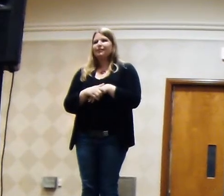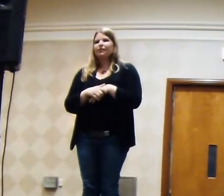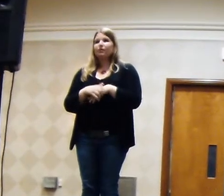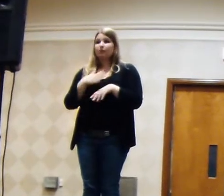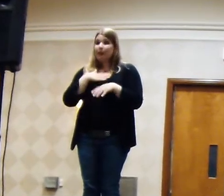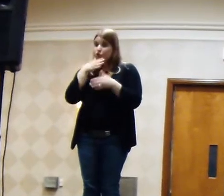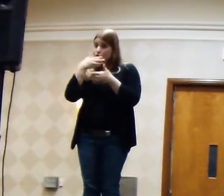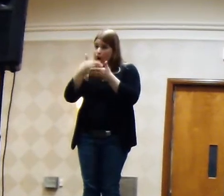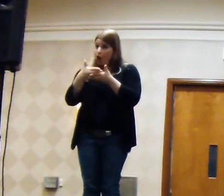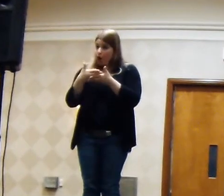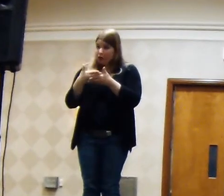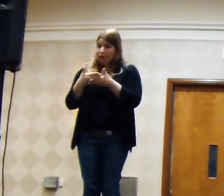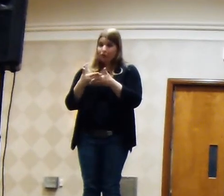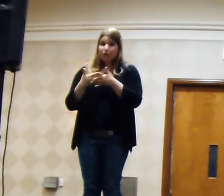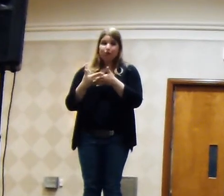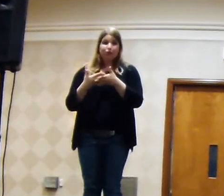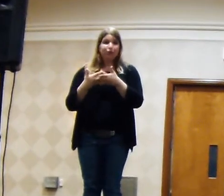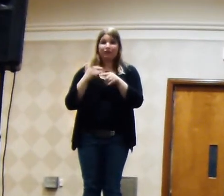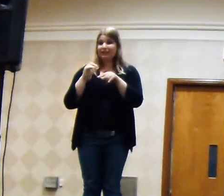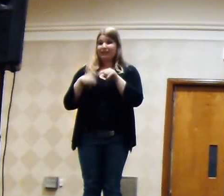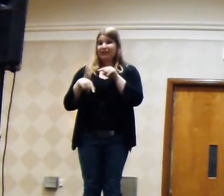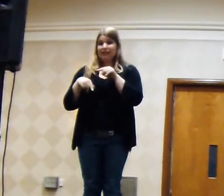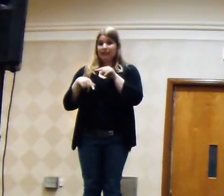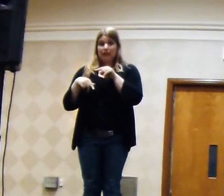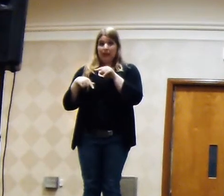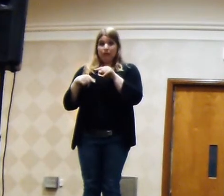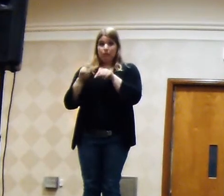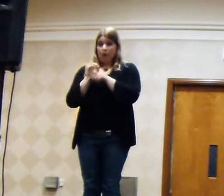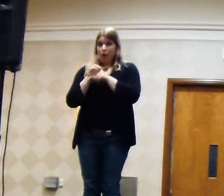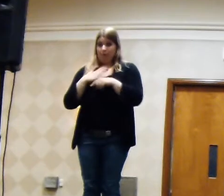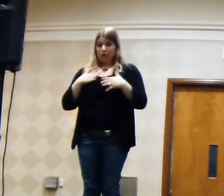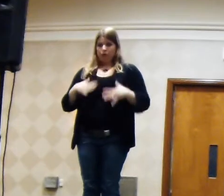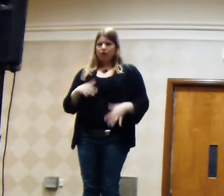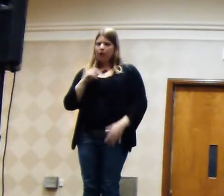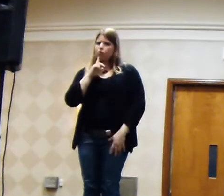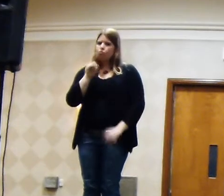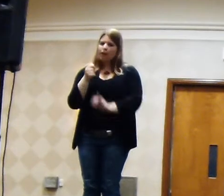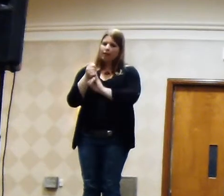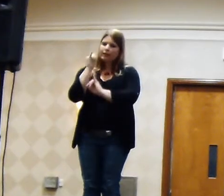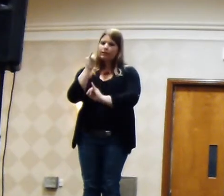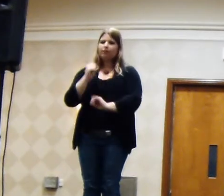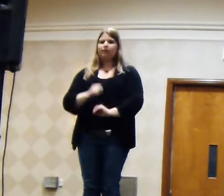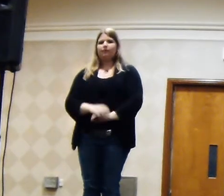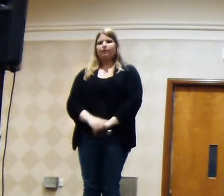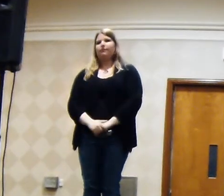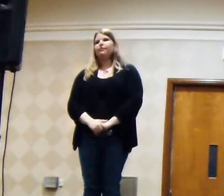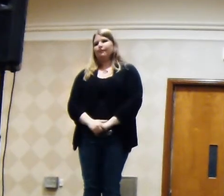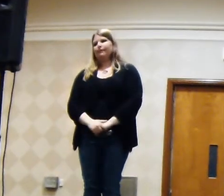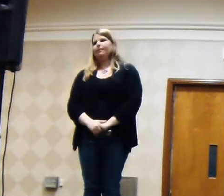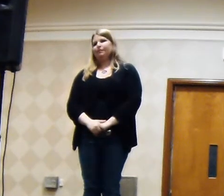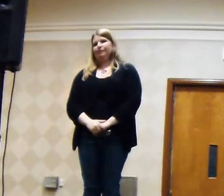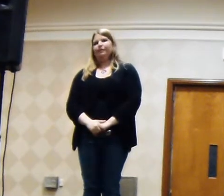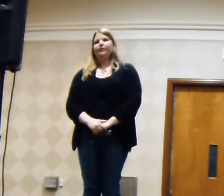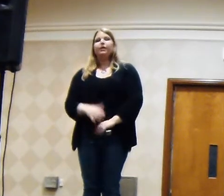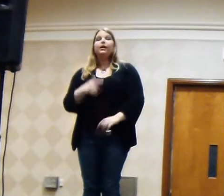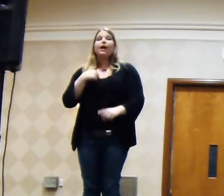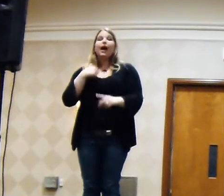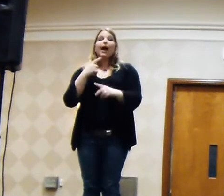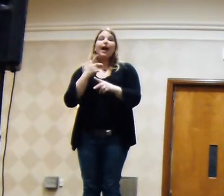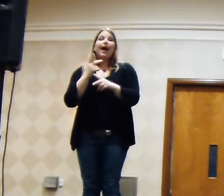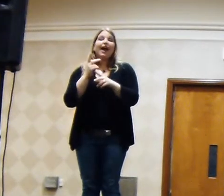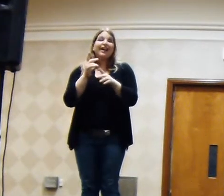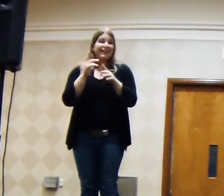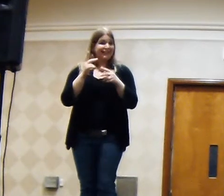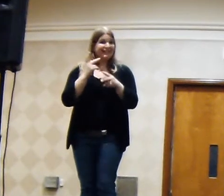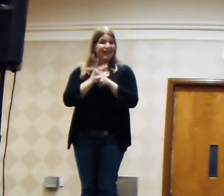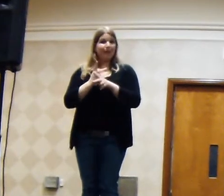my daughters can't fit in it. I don't know how I was that tiny. It's like a tiny, tiny dress. I also, for a long time, saved the boobs